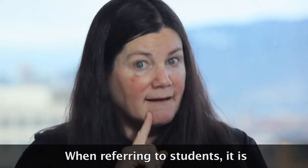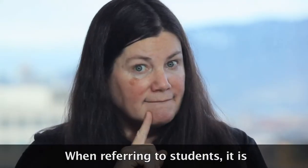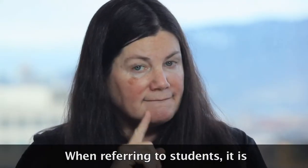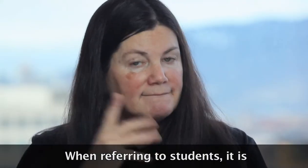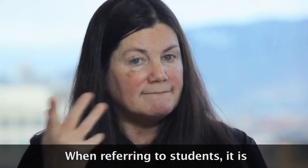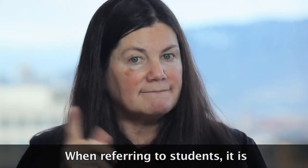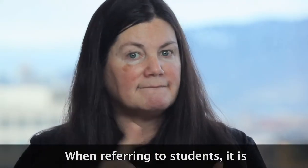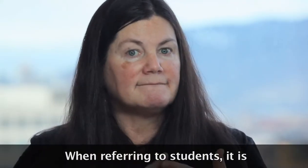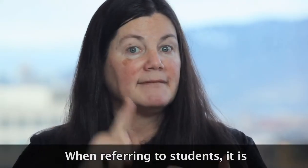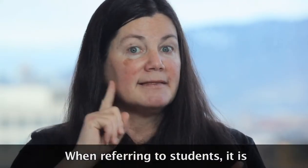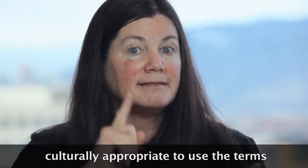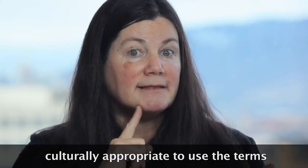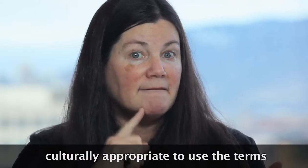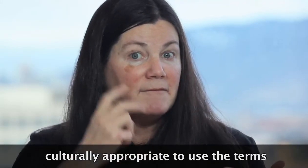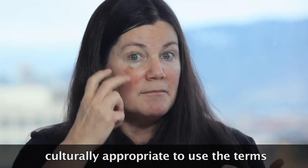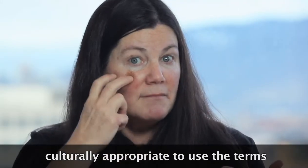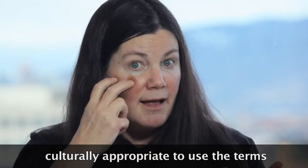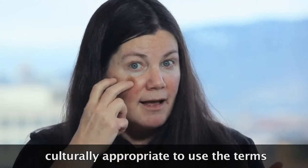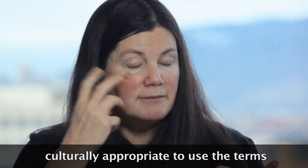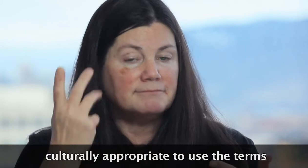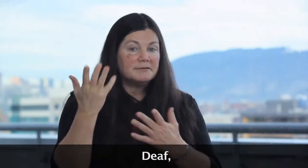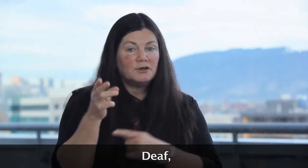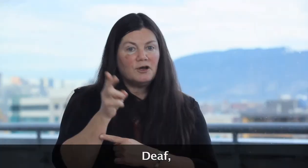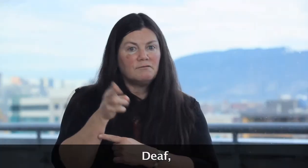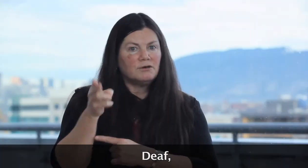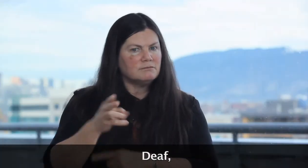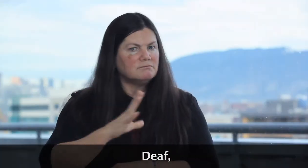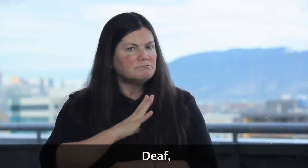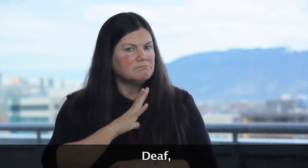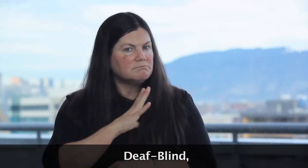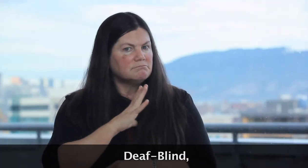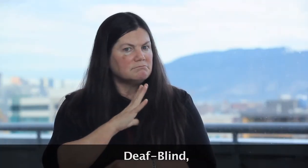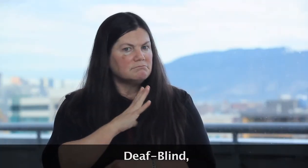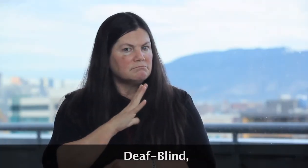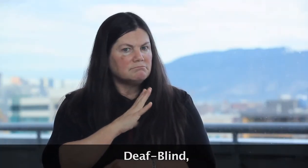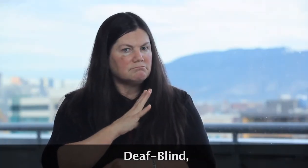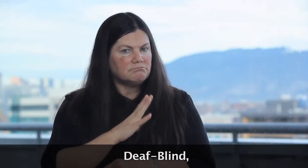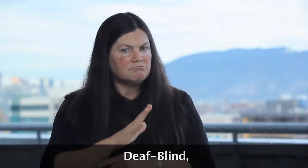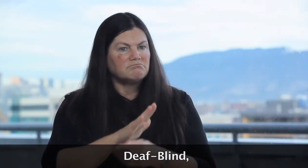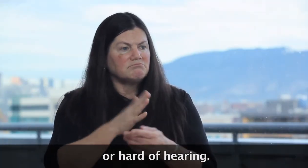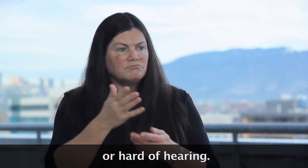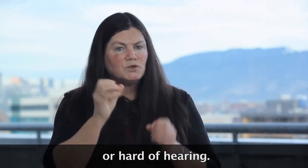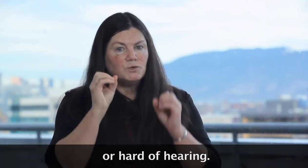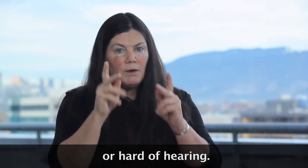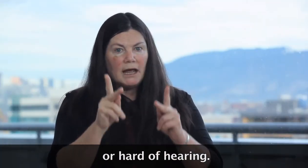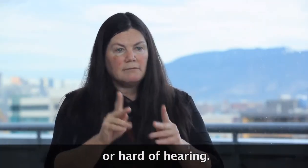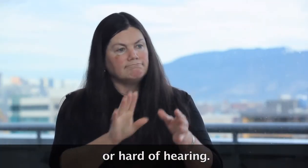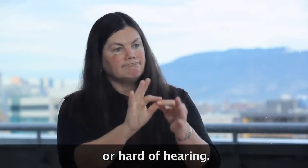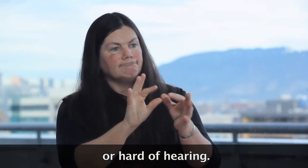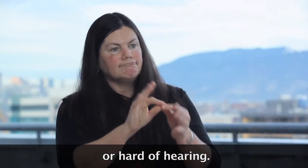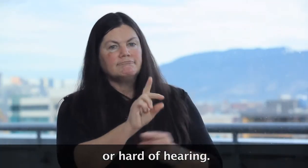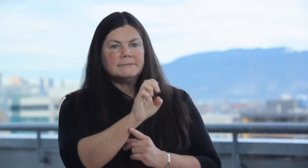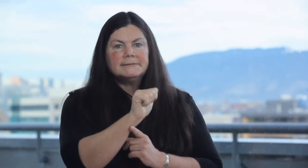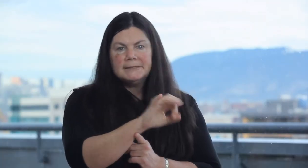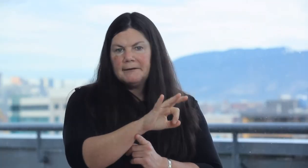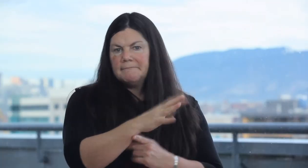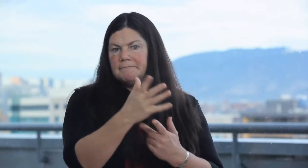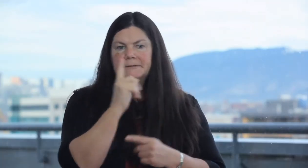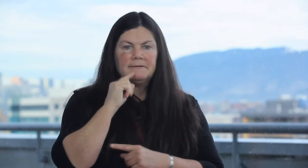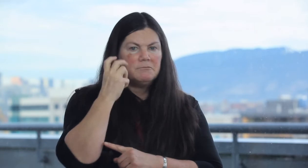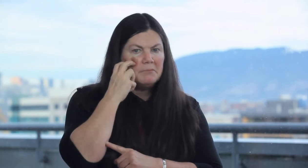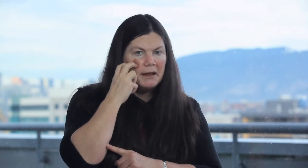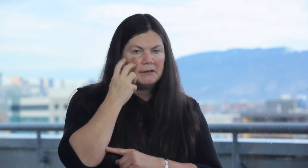When referring to students, it is culturally appropriate to use the terms deaf, deaf-blind, or hard of hearing.